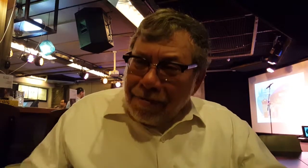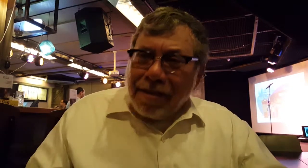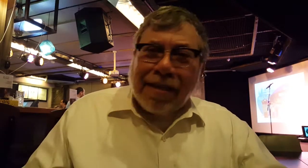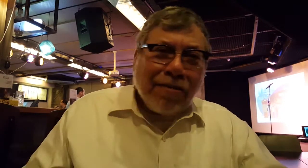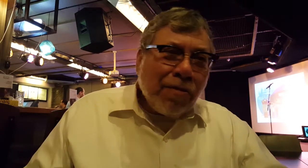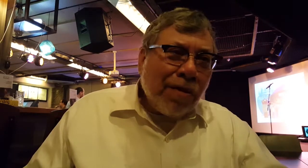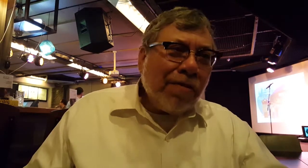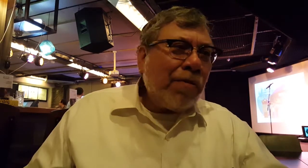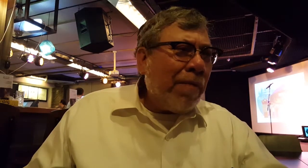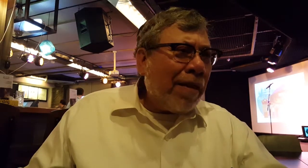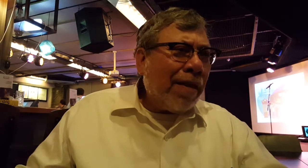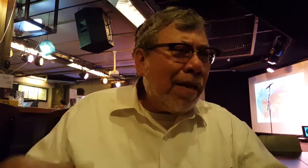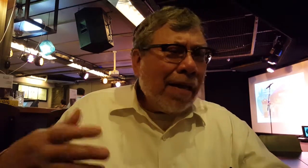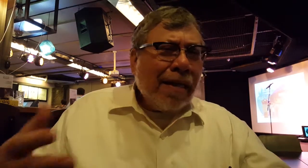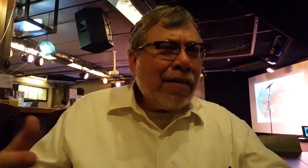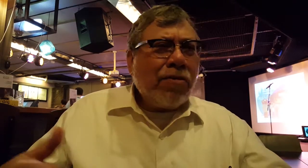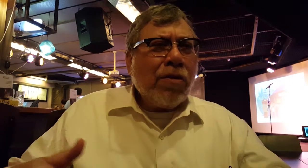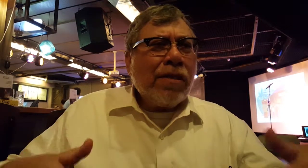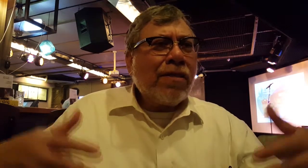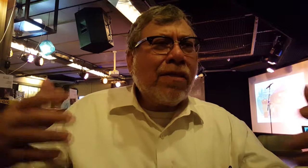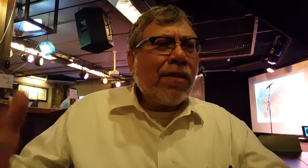in Israel, we made a lot. Israel is